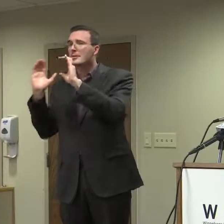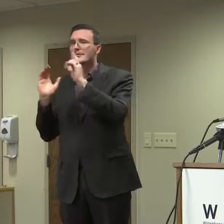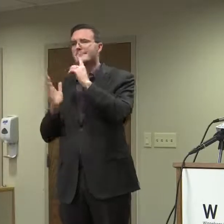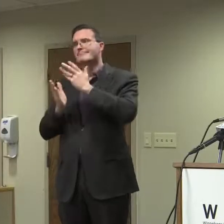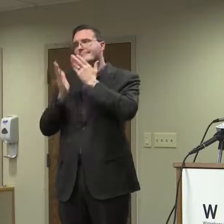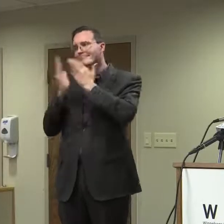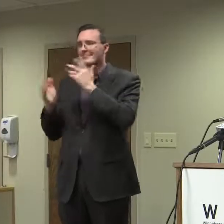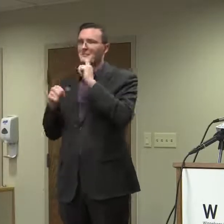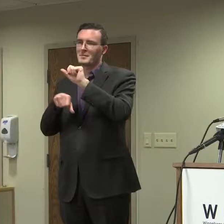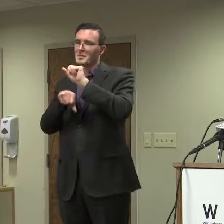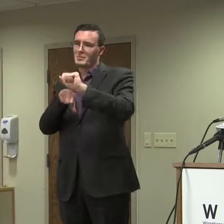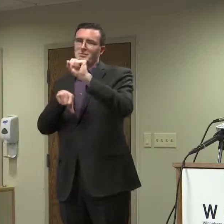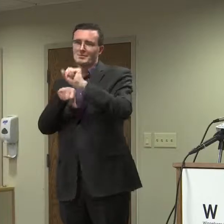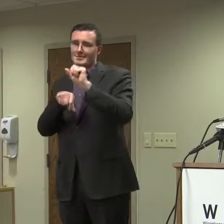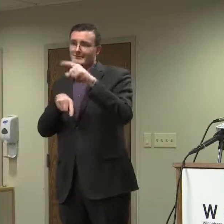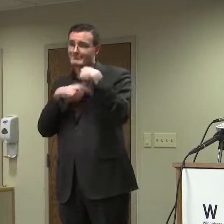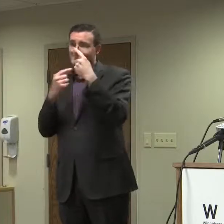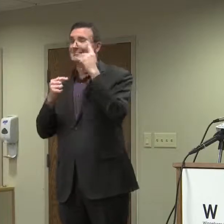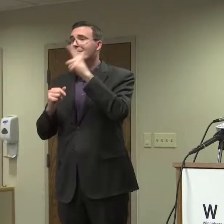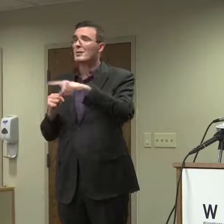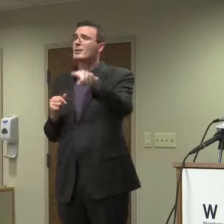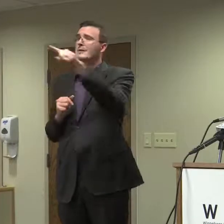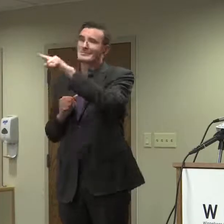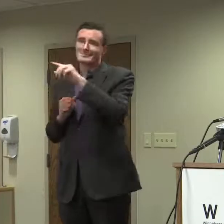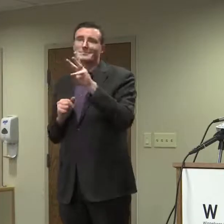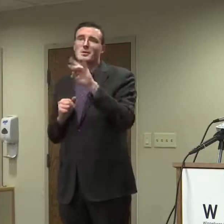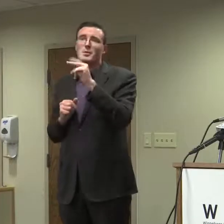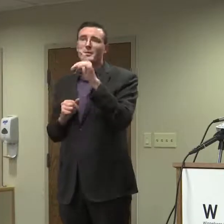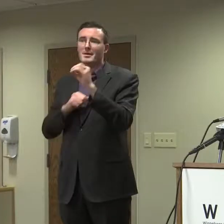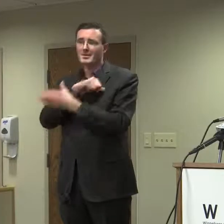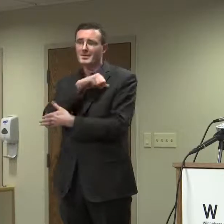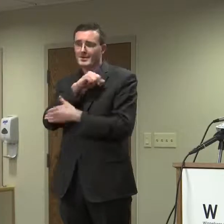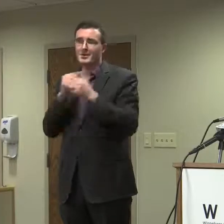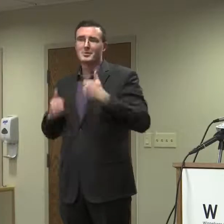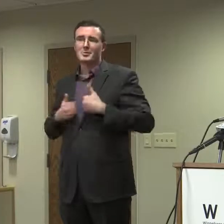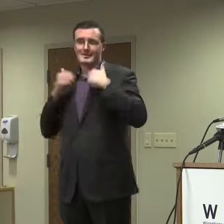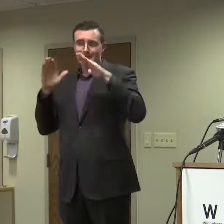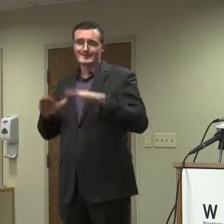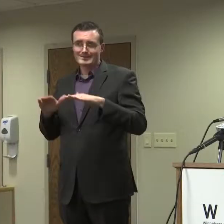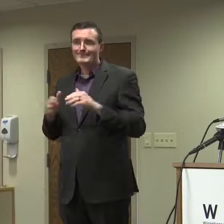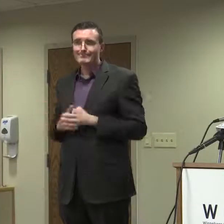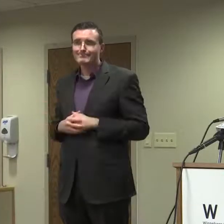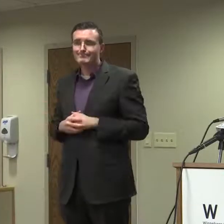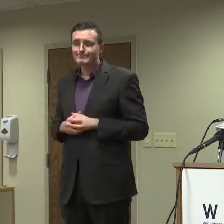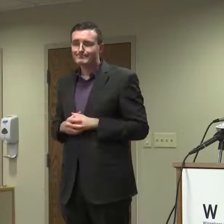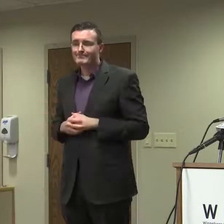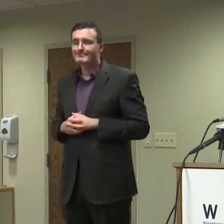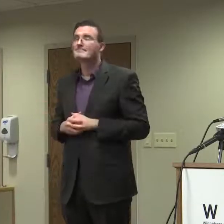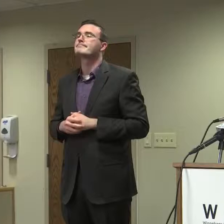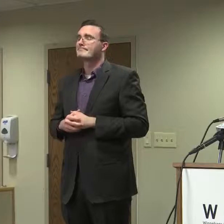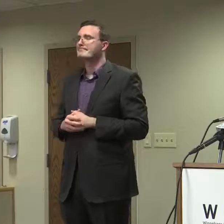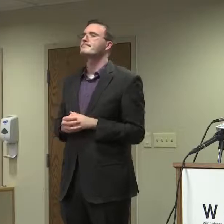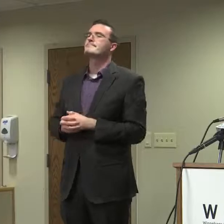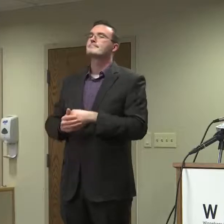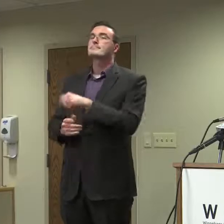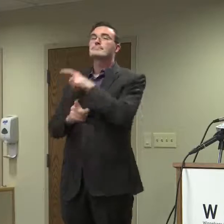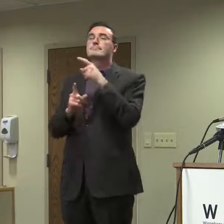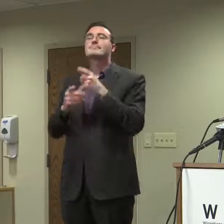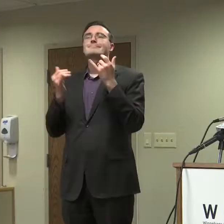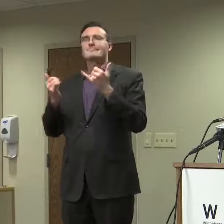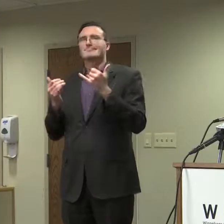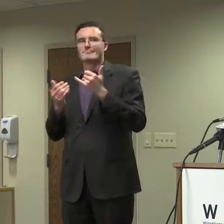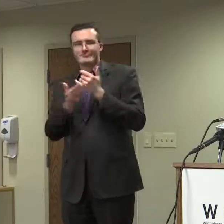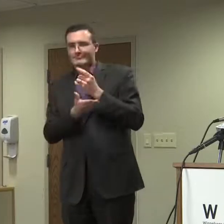appreciate the work that you do on behalf of all Winnebago County residents. So as Dr. Martell mentioned, we are really